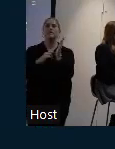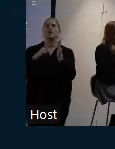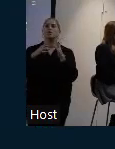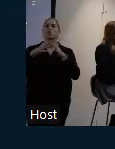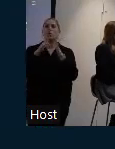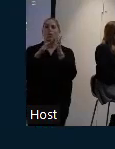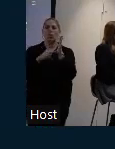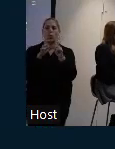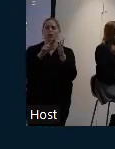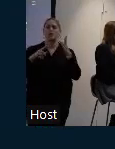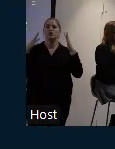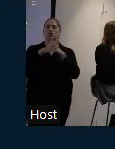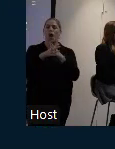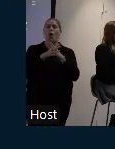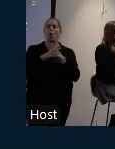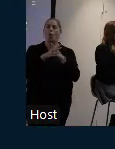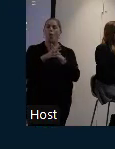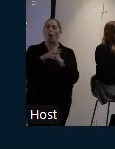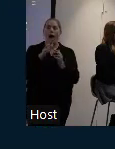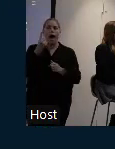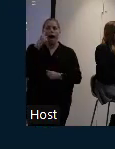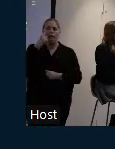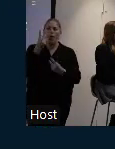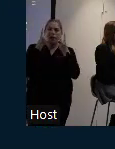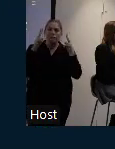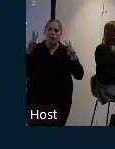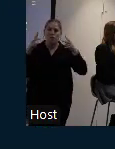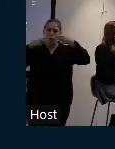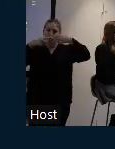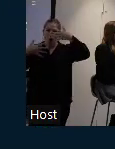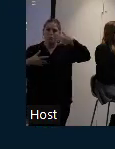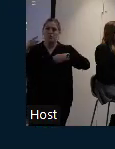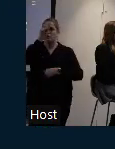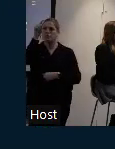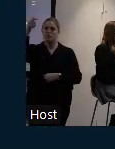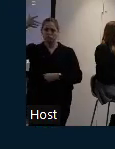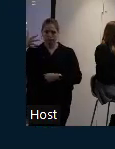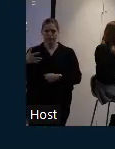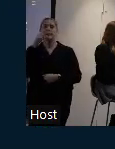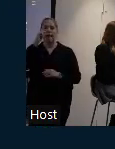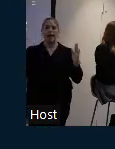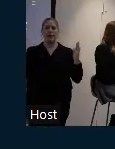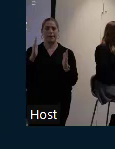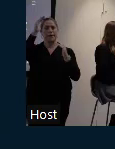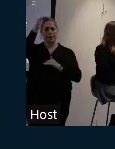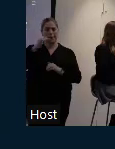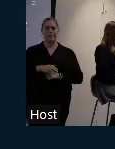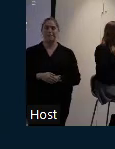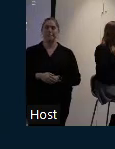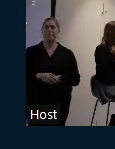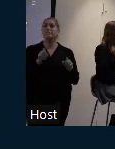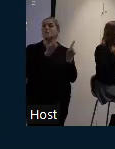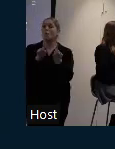screen. This talk is being interpreted in Auslan today, and we thank our fantastic interpreters, Isabella and